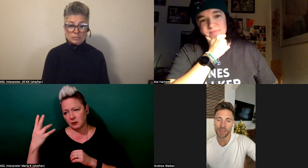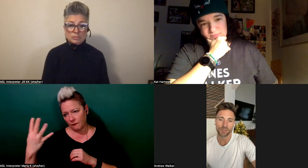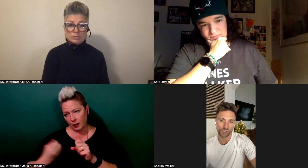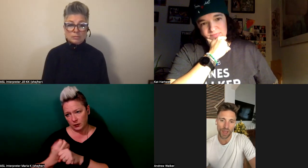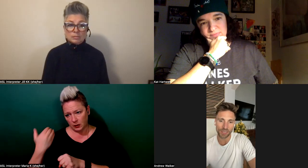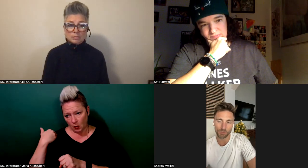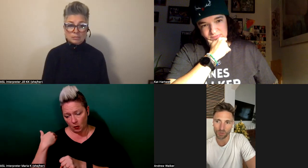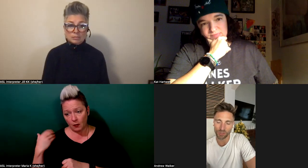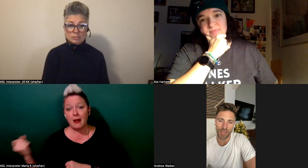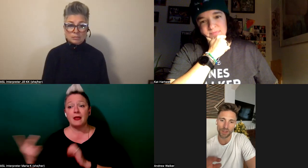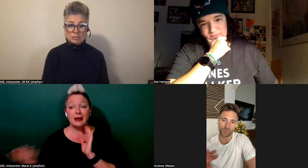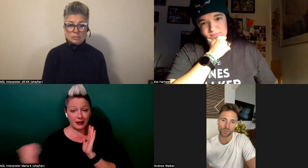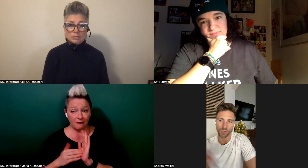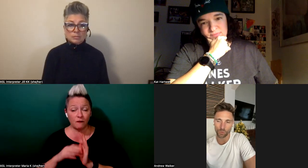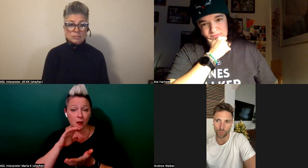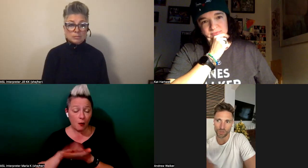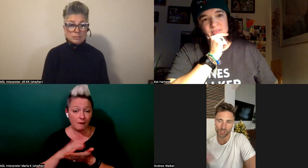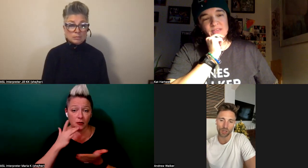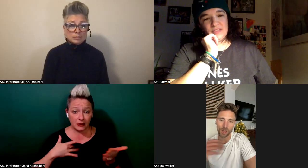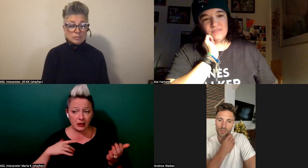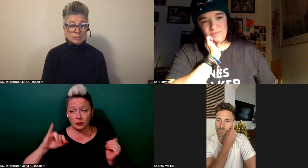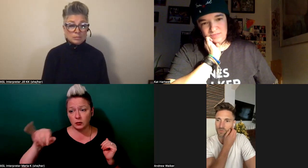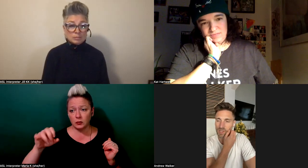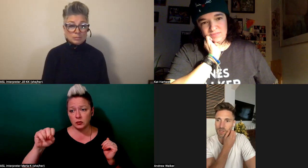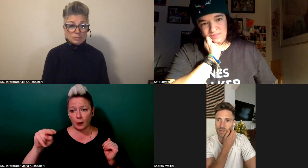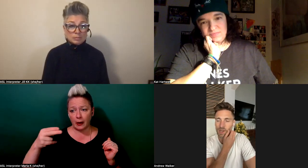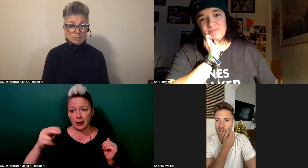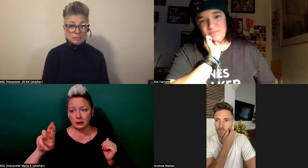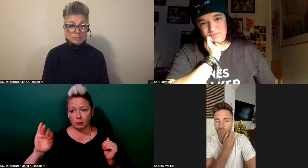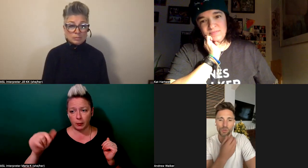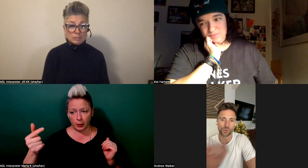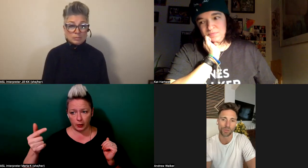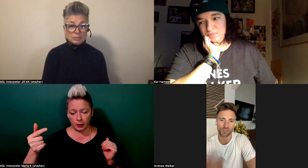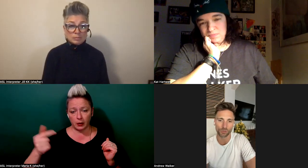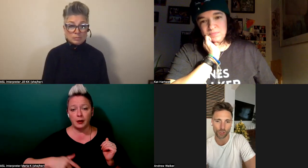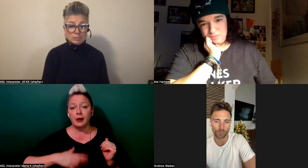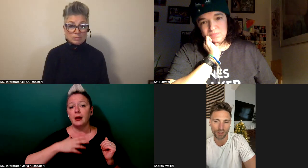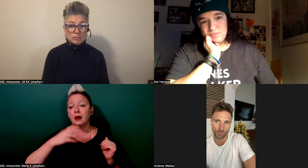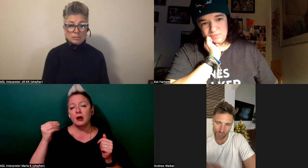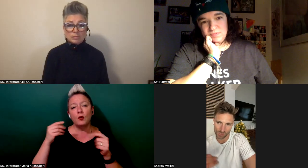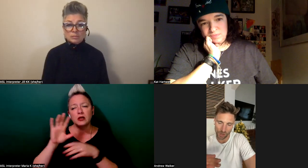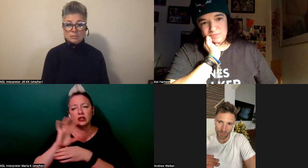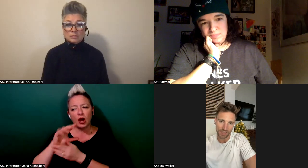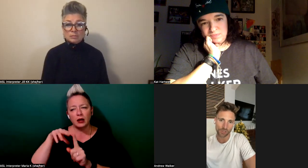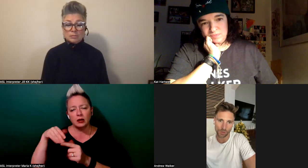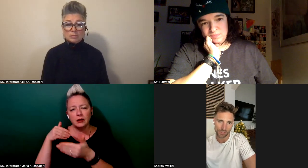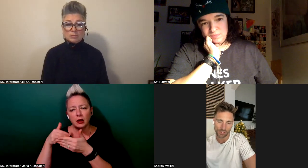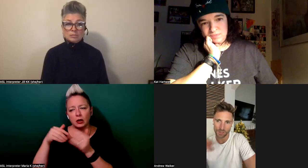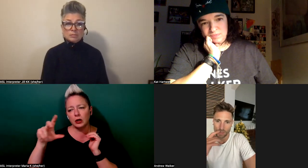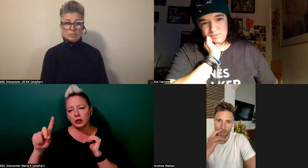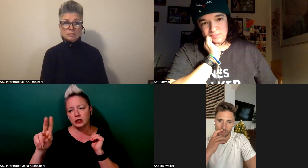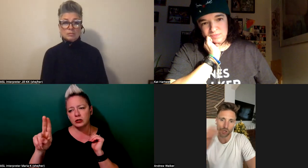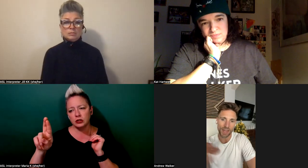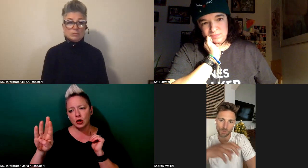birthday to Johannesburg, and then also we shot a lot of this movie in close to a place called Durban, which is on the East